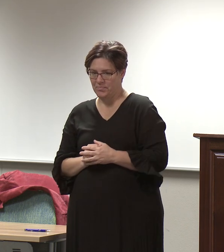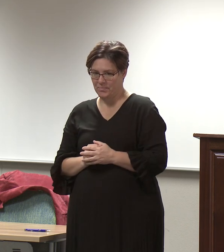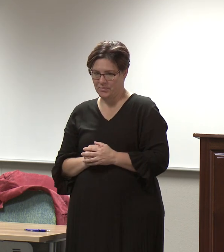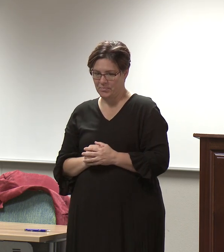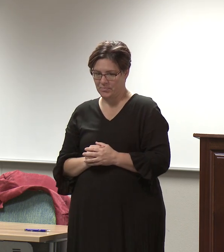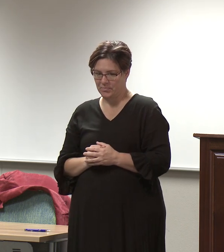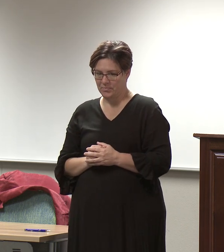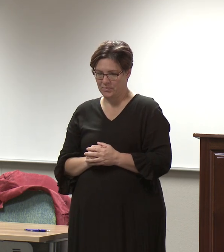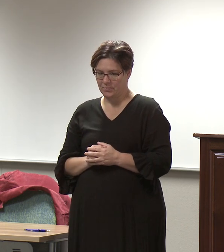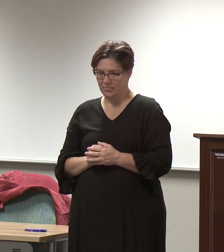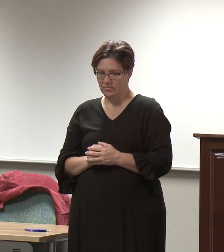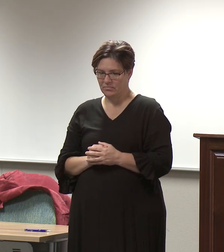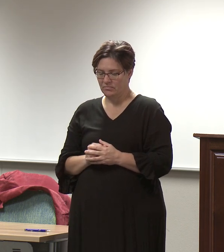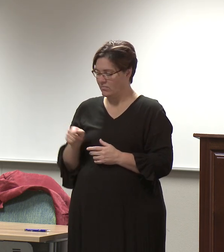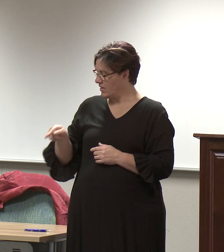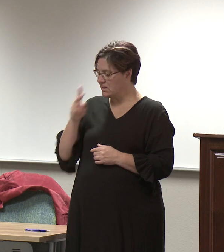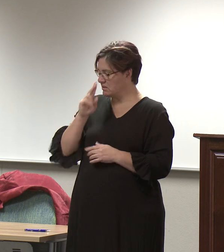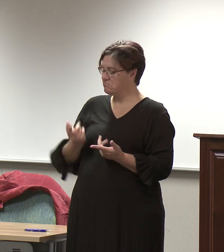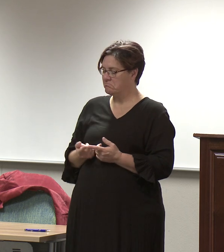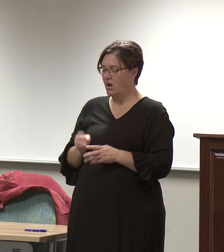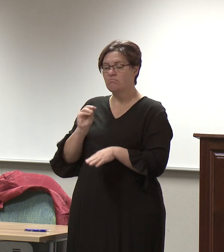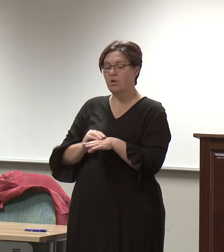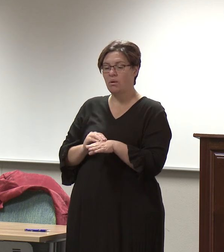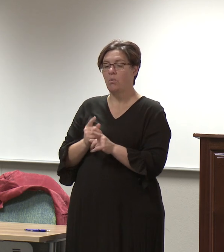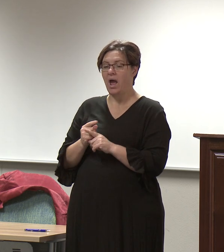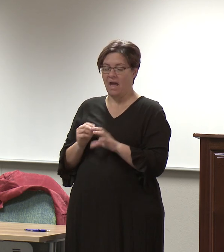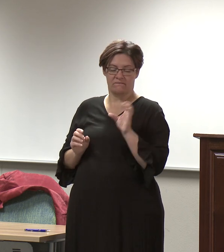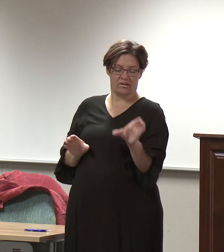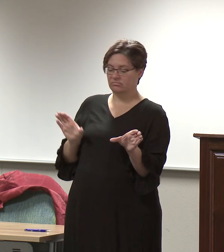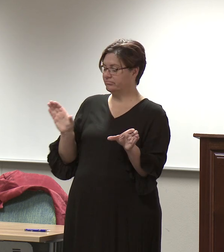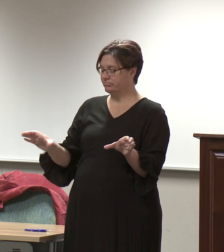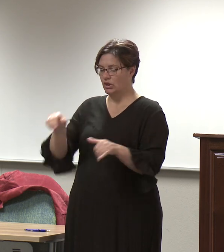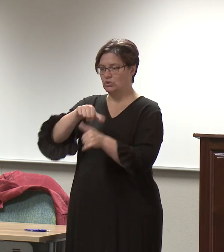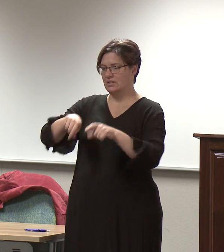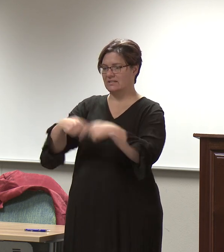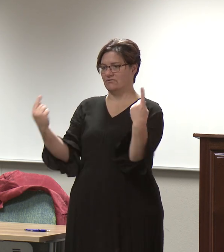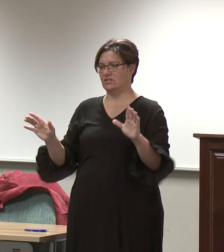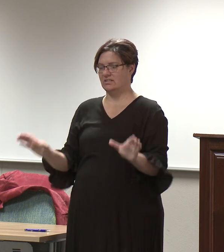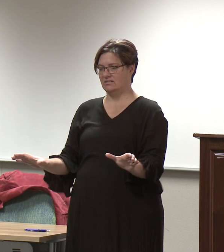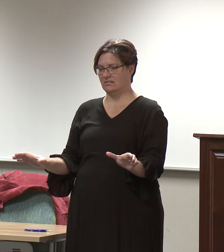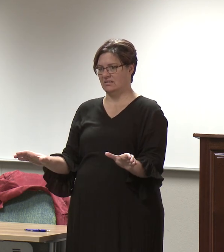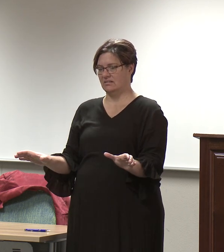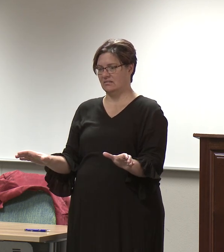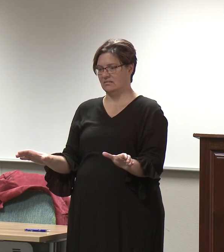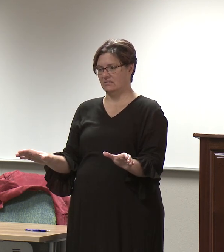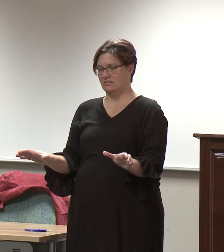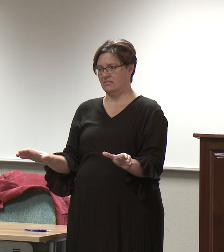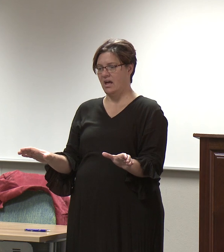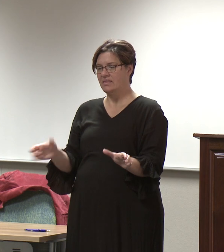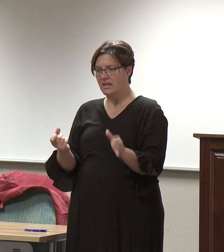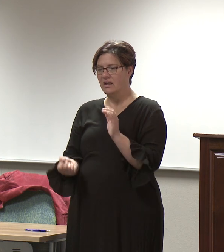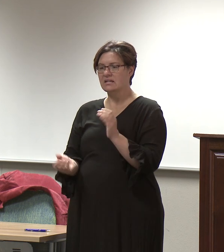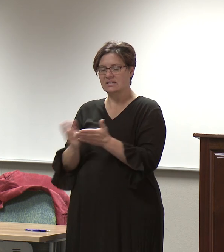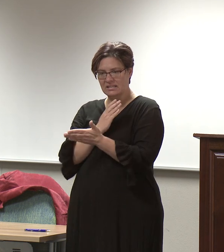right? They don't. They see the problem is that we have these two societies. And sometimes they were raised up in the